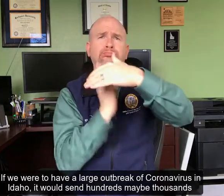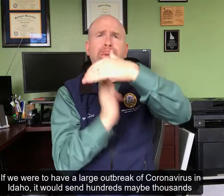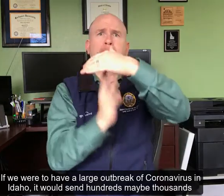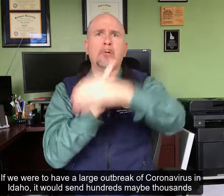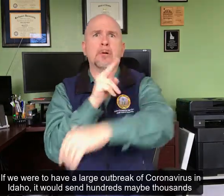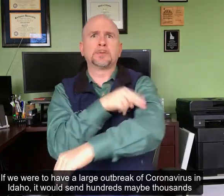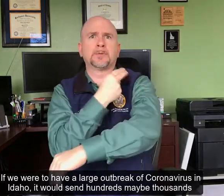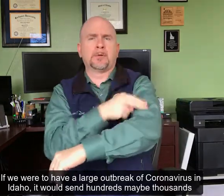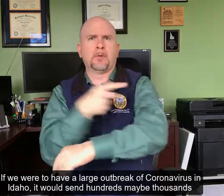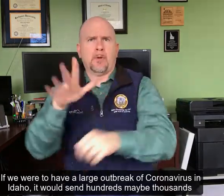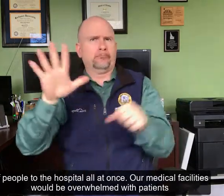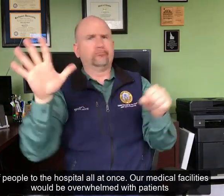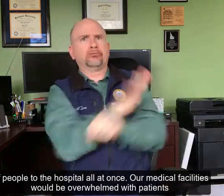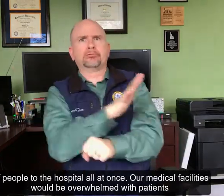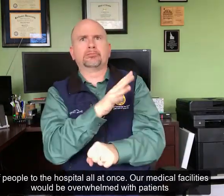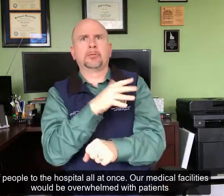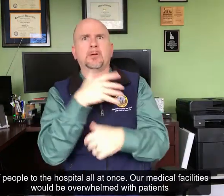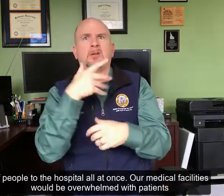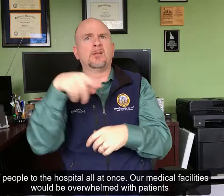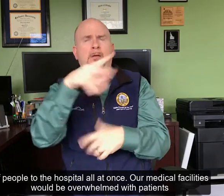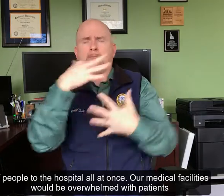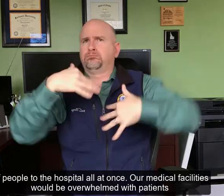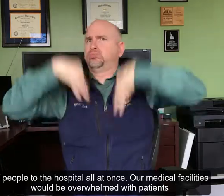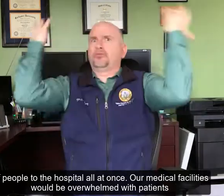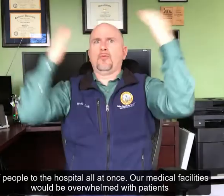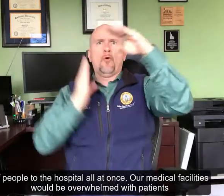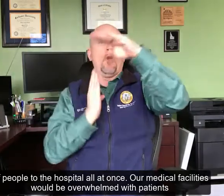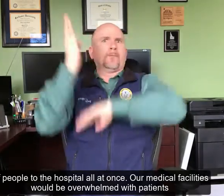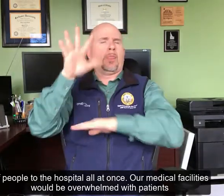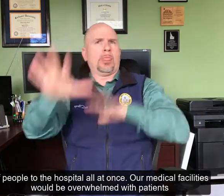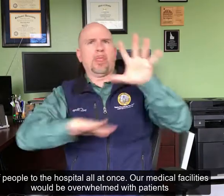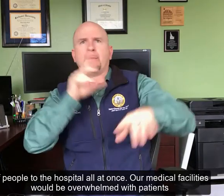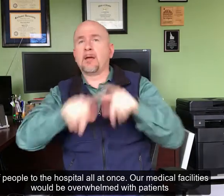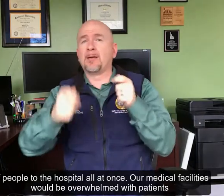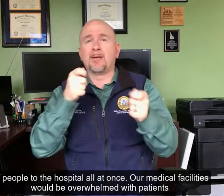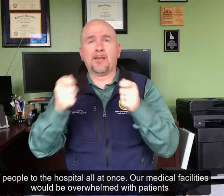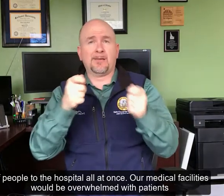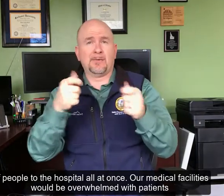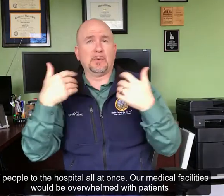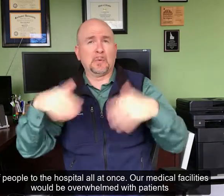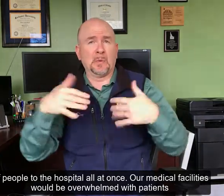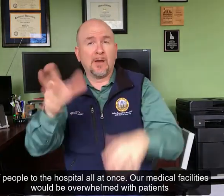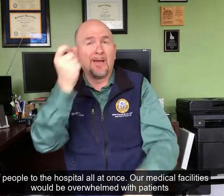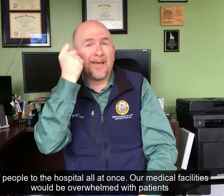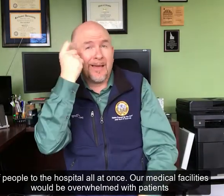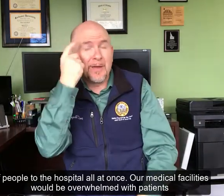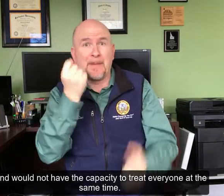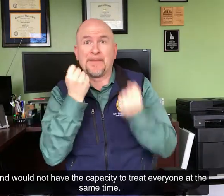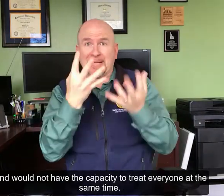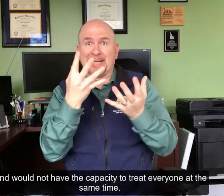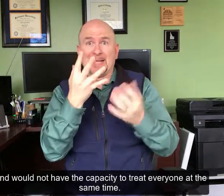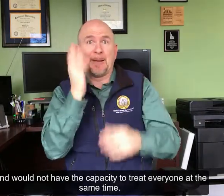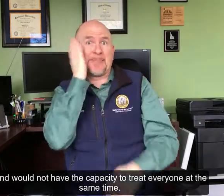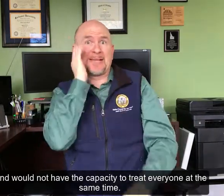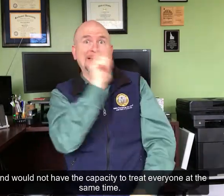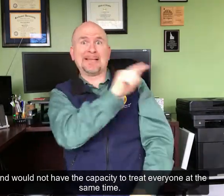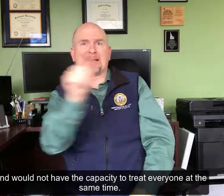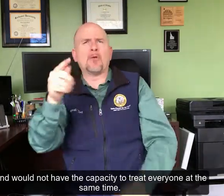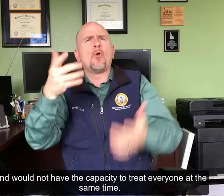maybe thousands of people to the hospital all at once. Our medical facilities would be overwhelmed with patients and would not have the capacity to